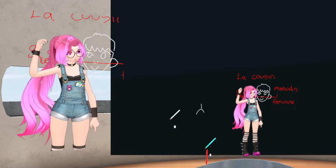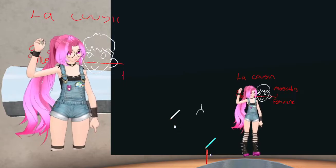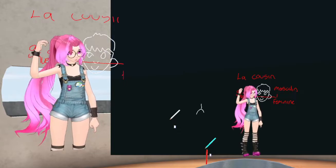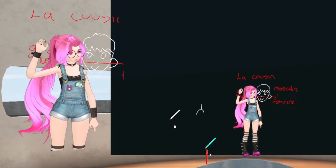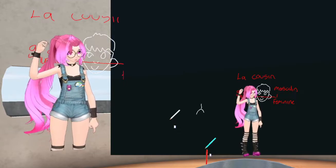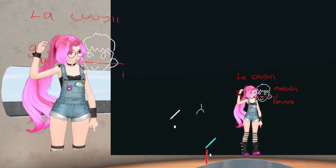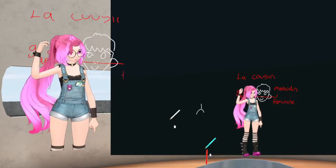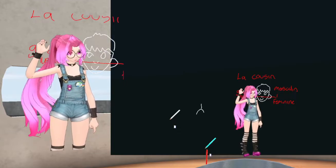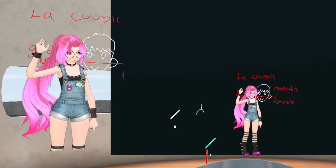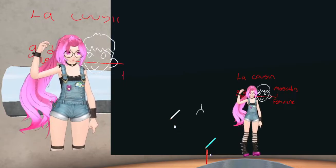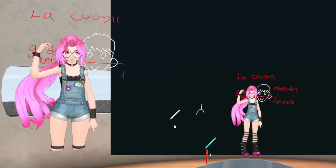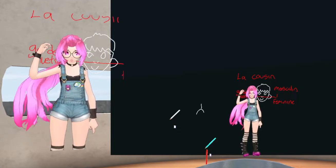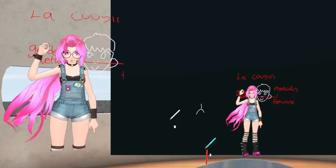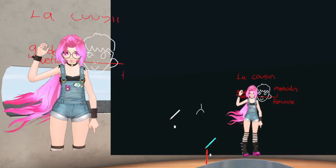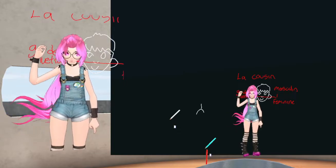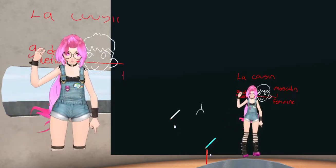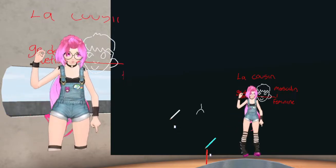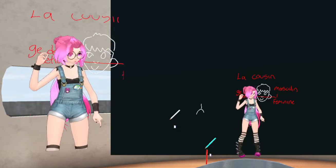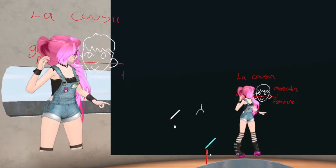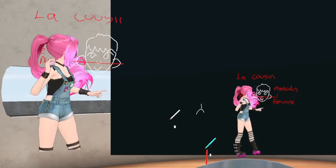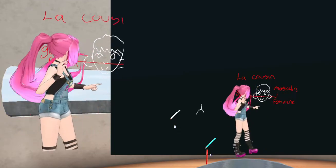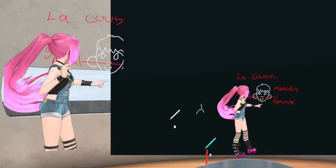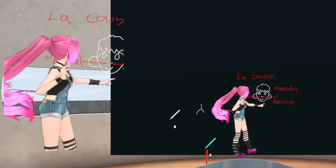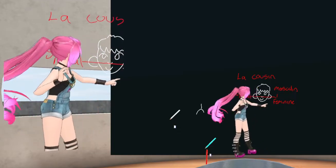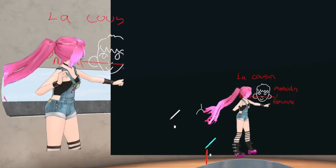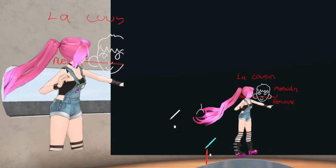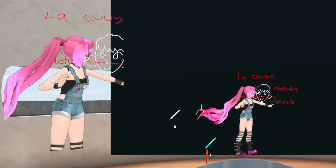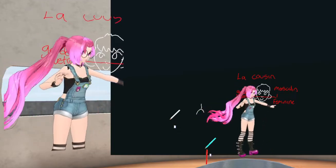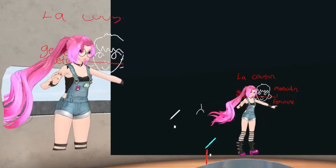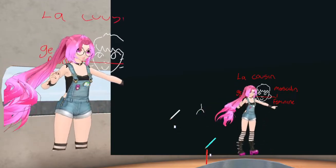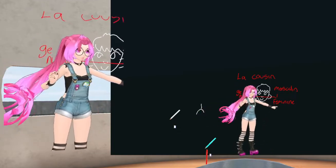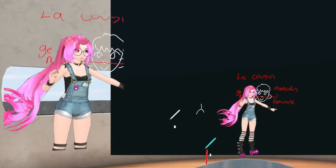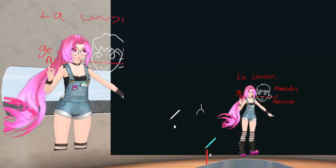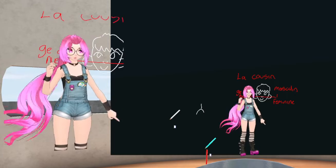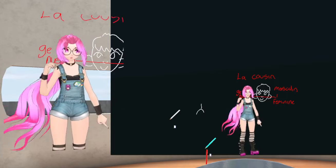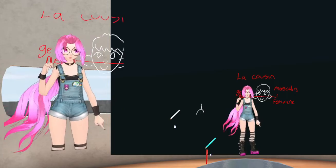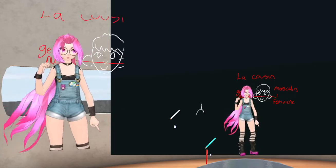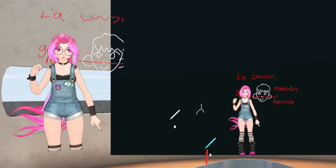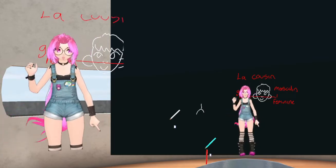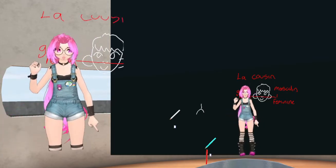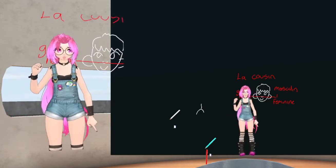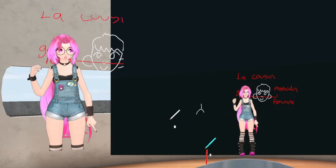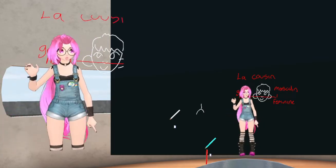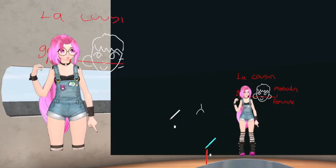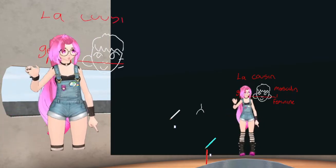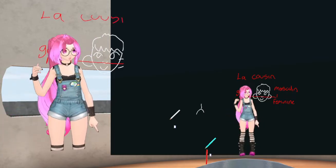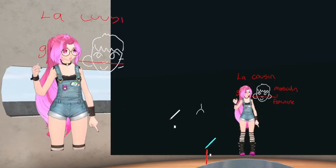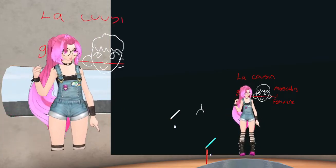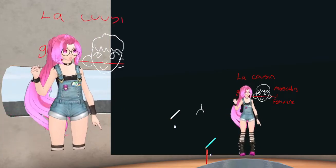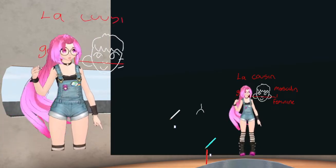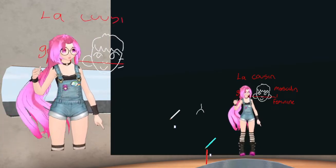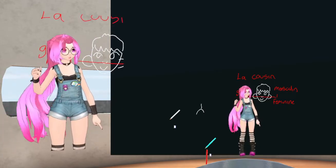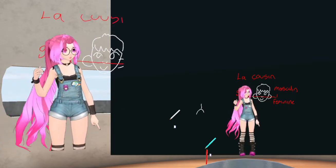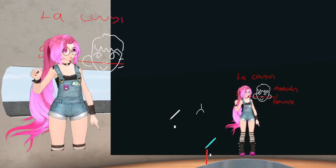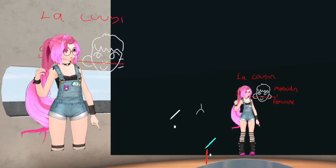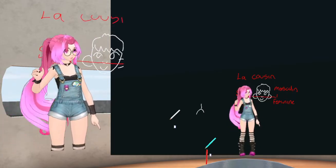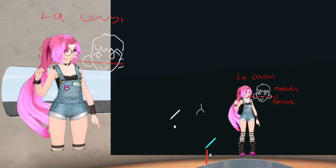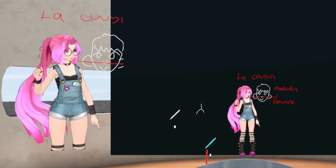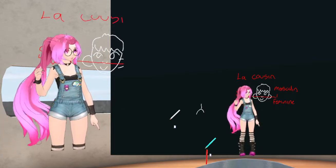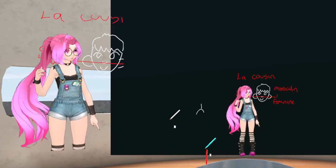cousin, cousin. If it's a female cousin, going down here, cousin.